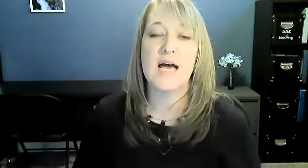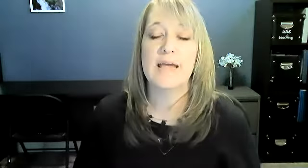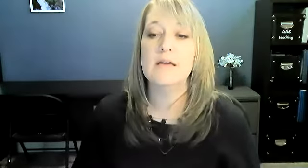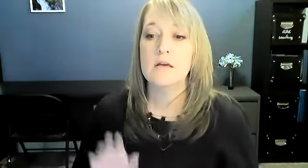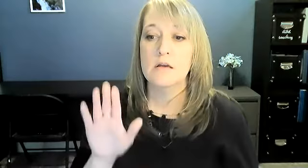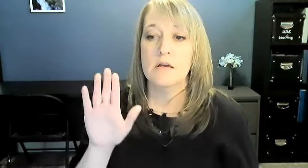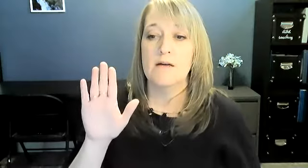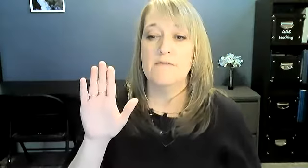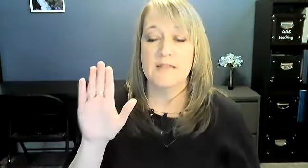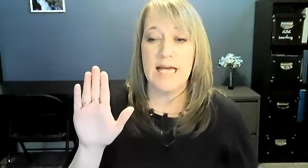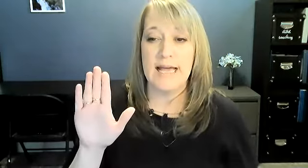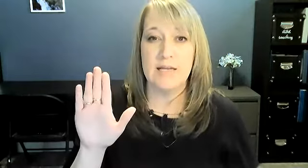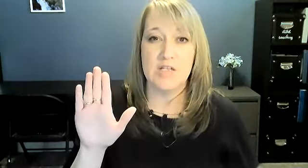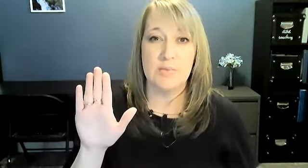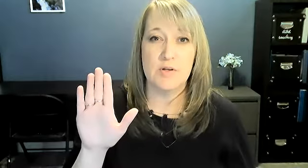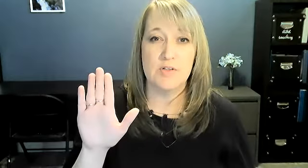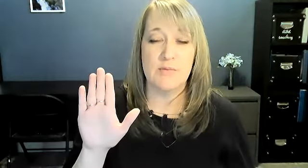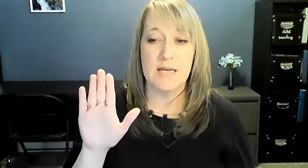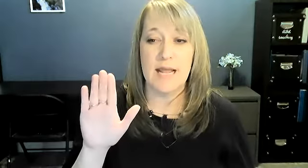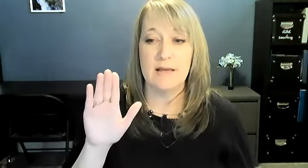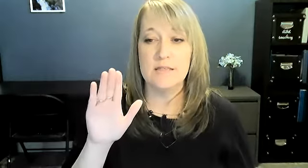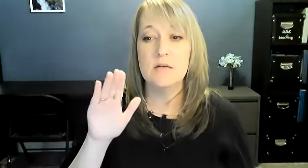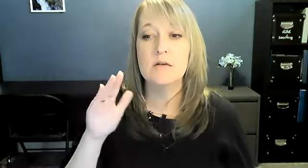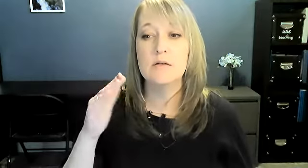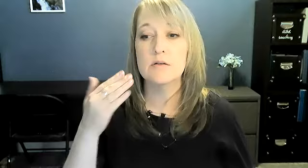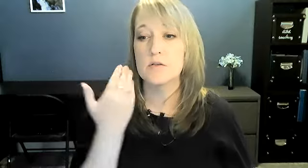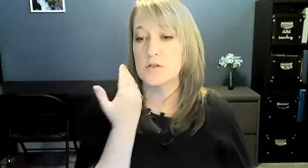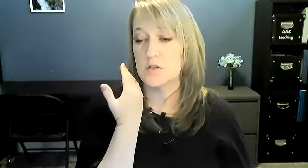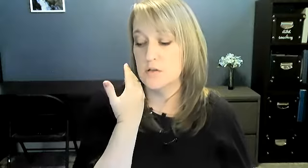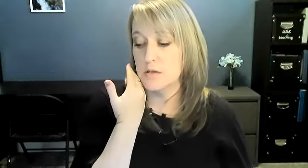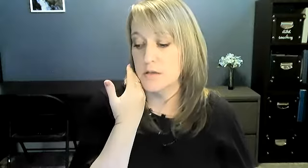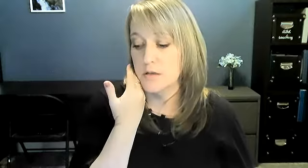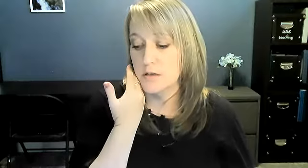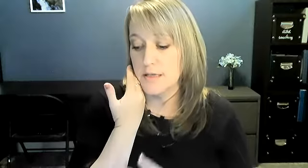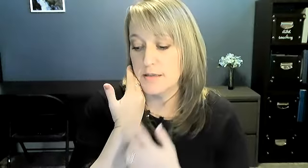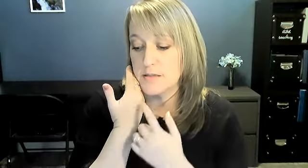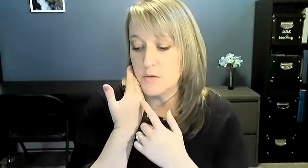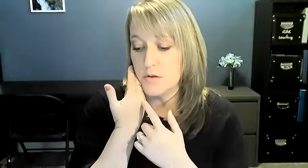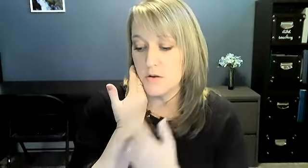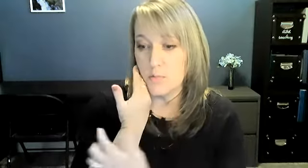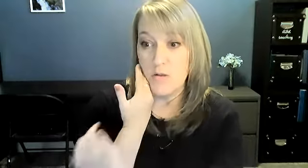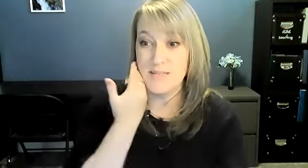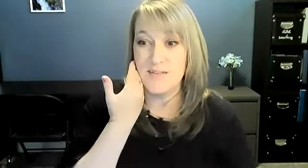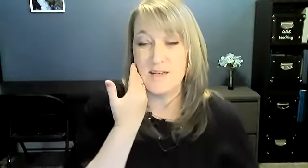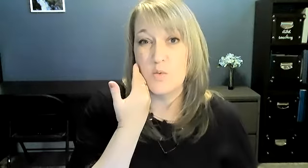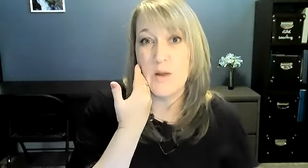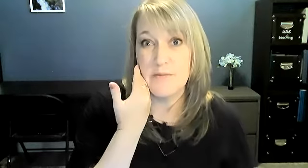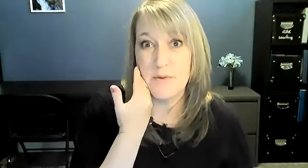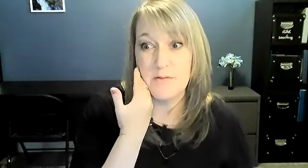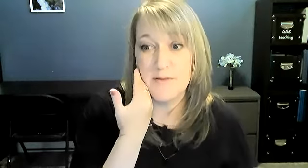Shy, a flat hand shape on your dominant hand. Turn it so that your palm is facing away from your